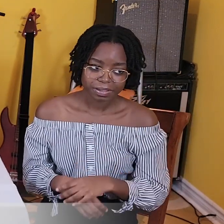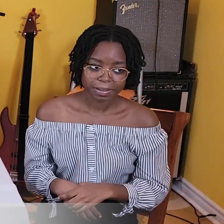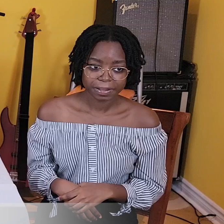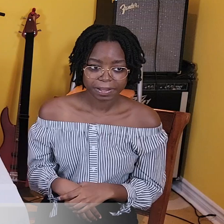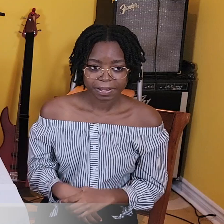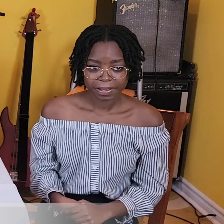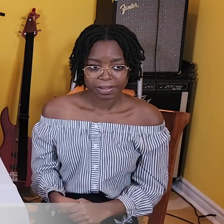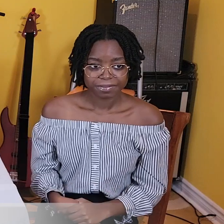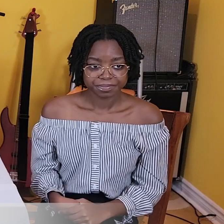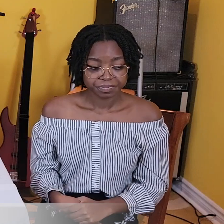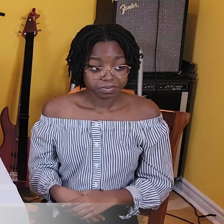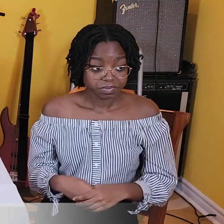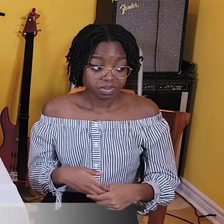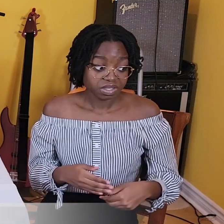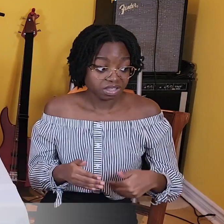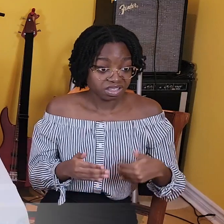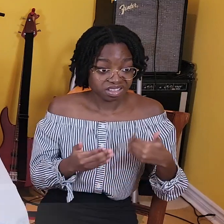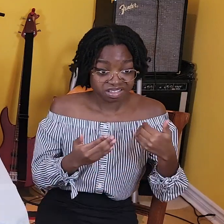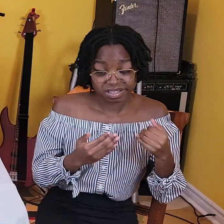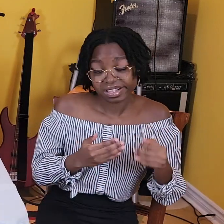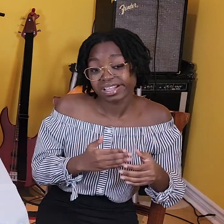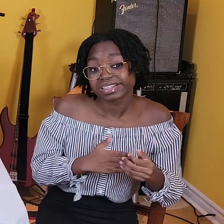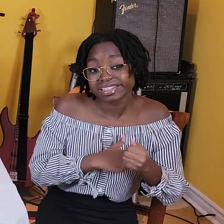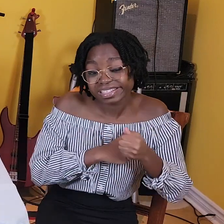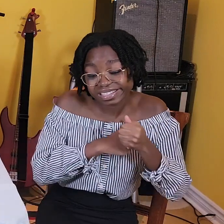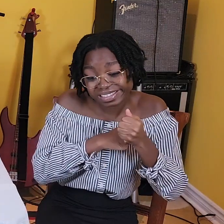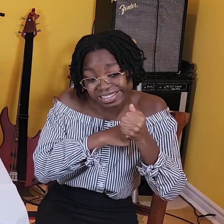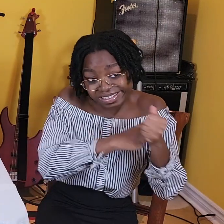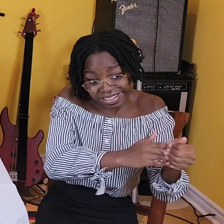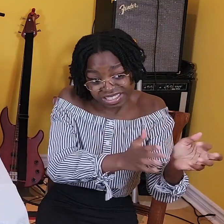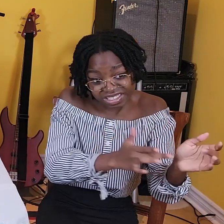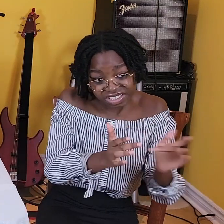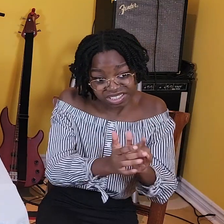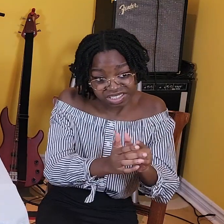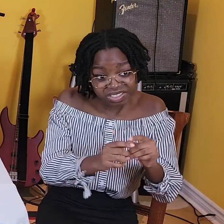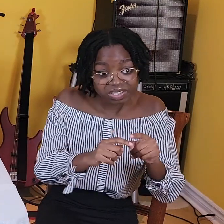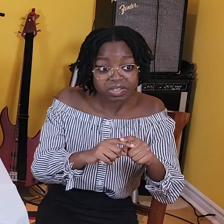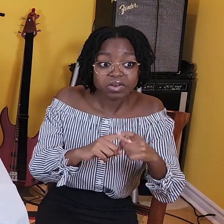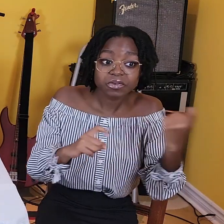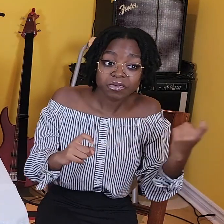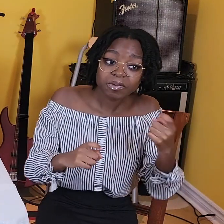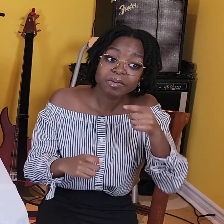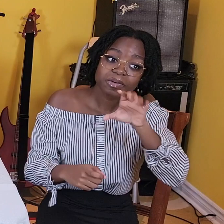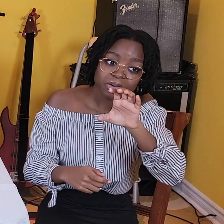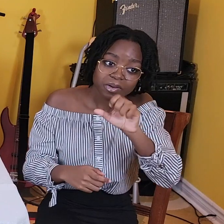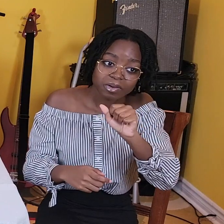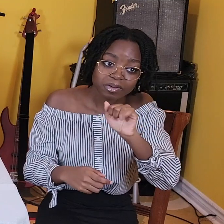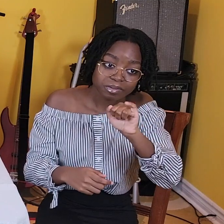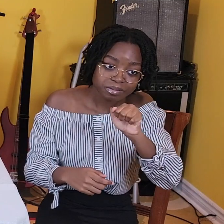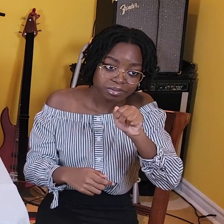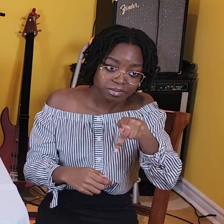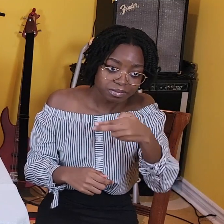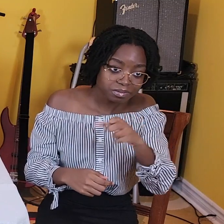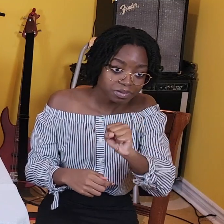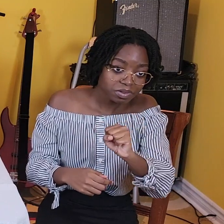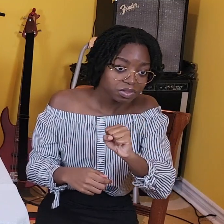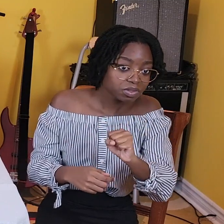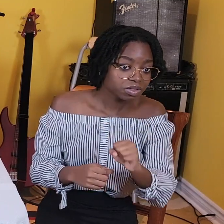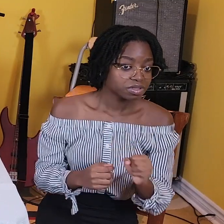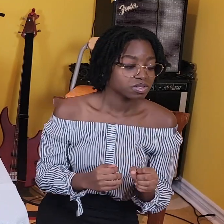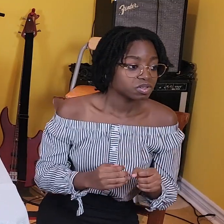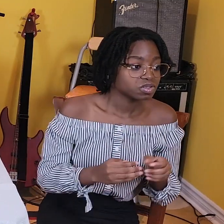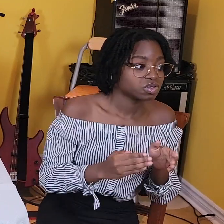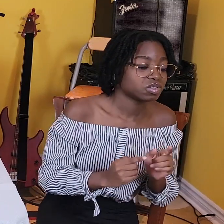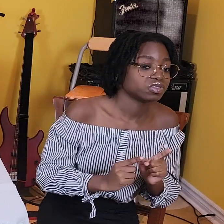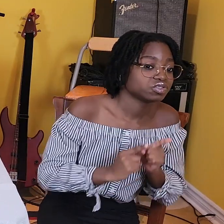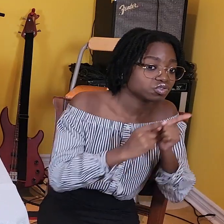38. Then they led Jesus from Caiaphas to Praetorium, and it was early morning. But they